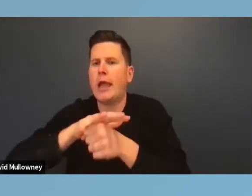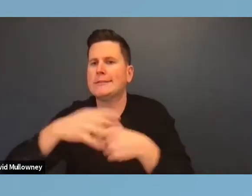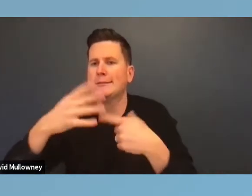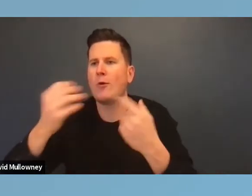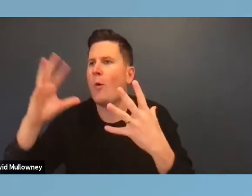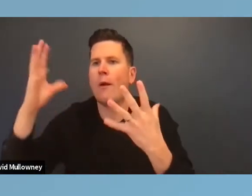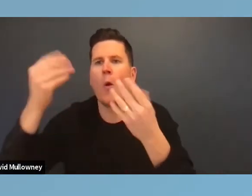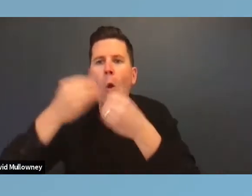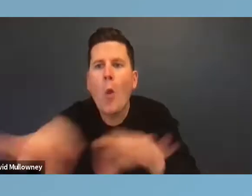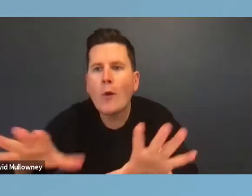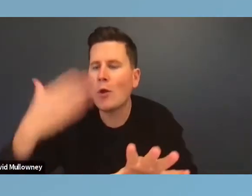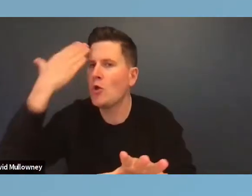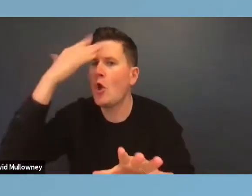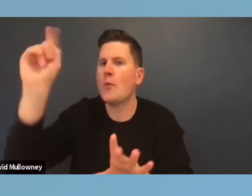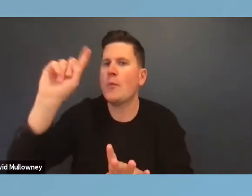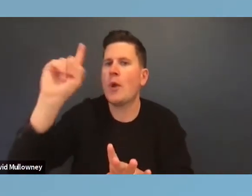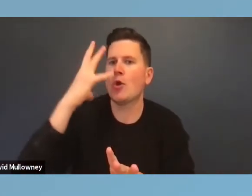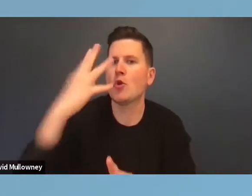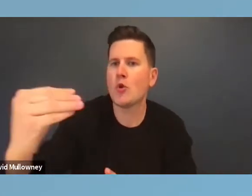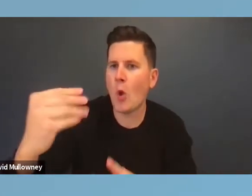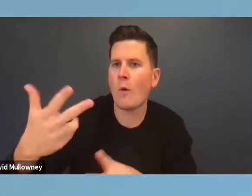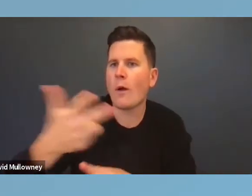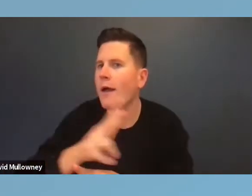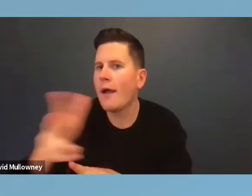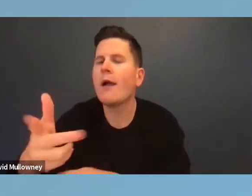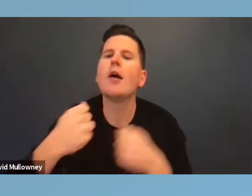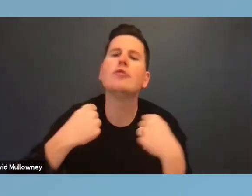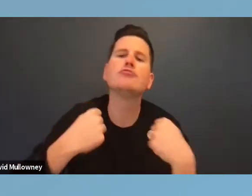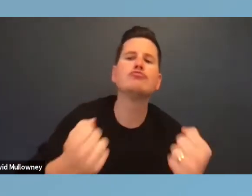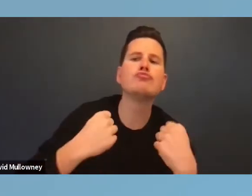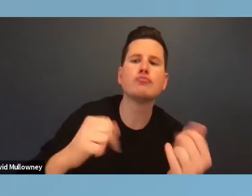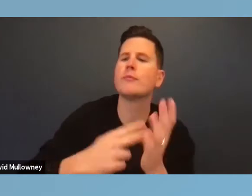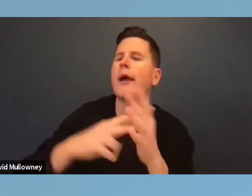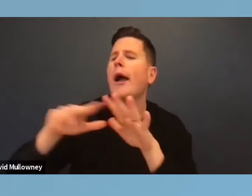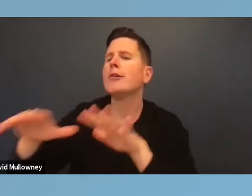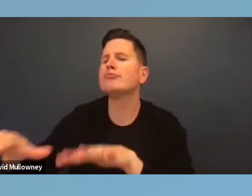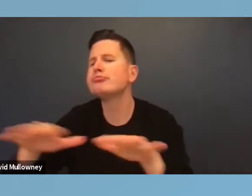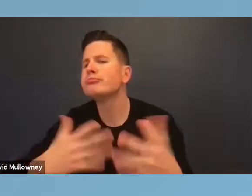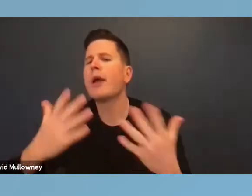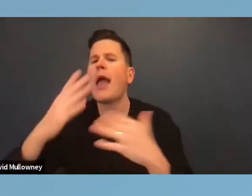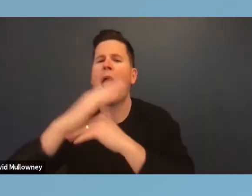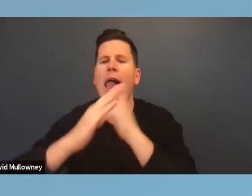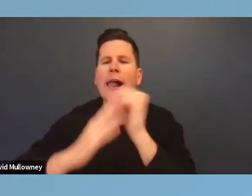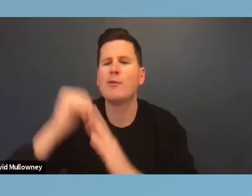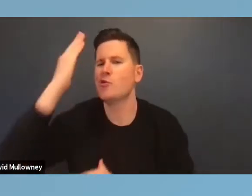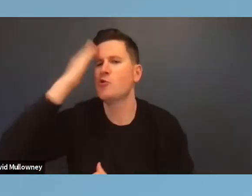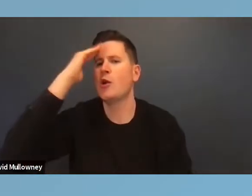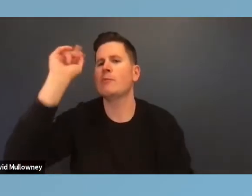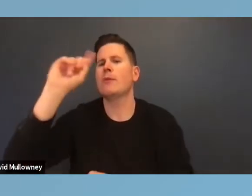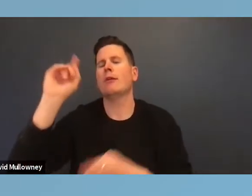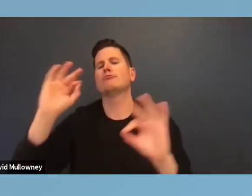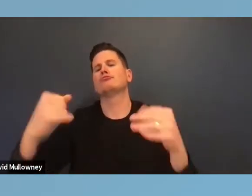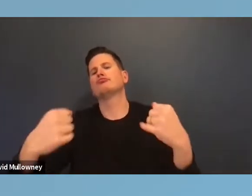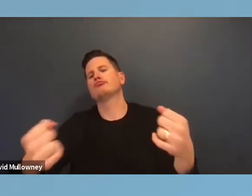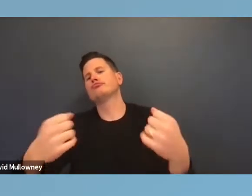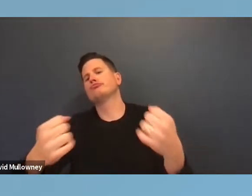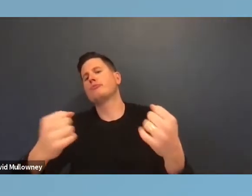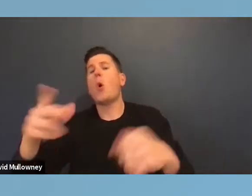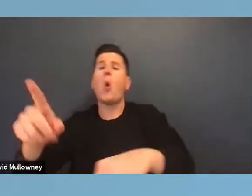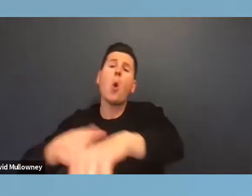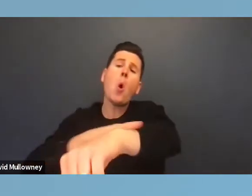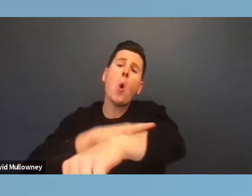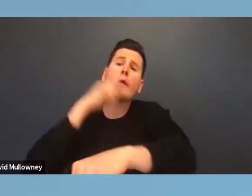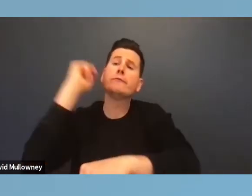you with the sign for driving and my facial expression and my body language how I am